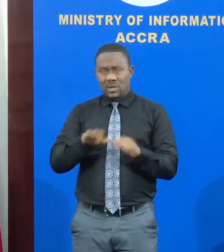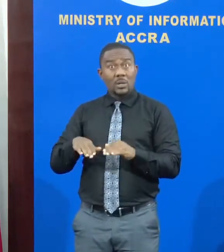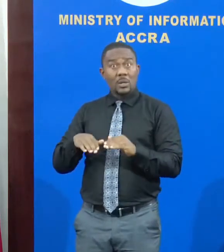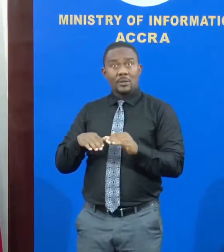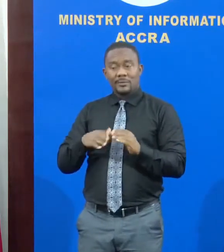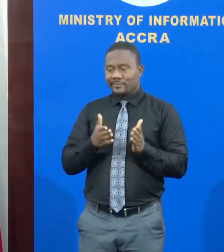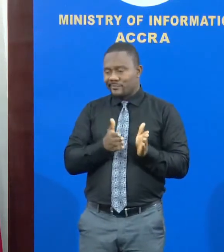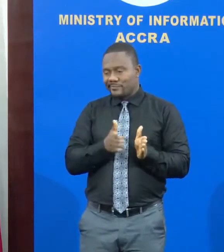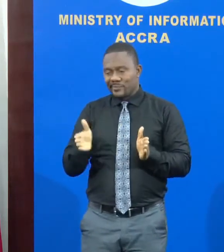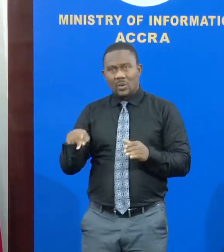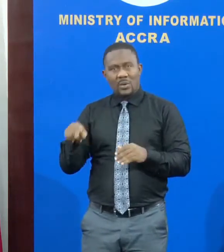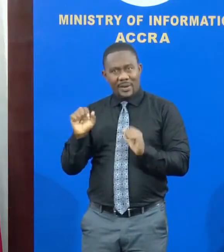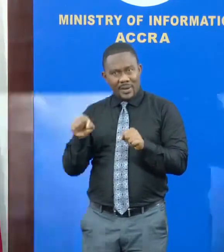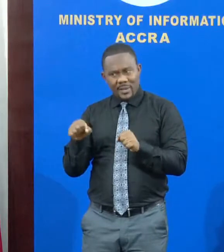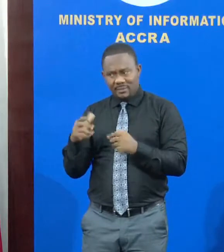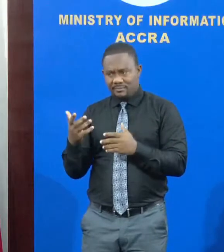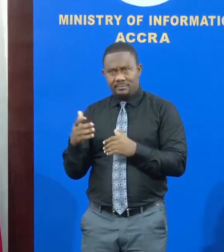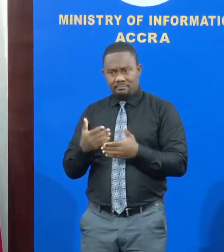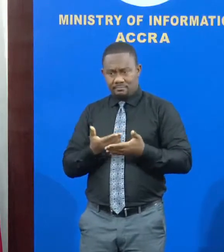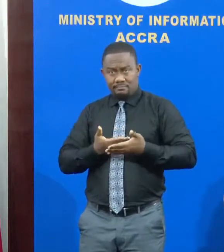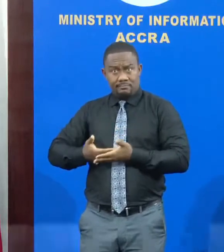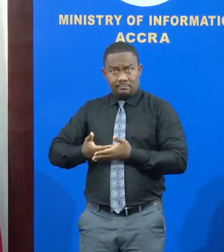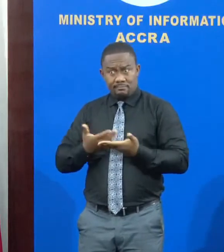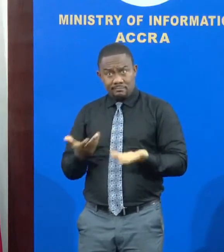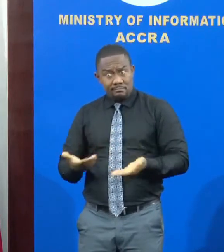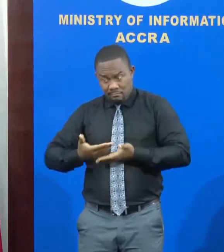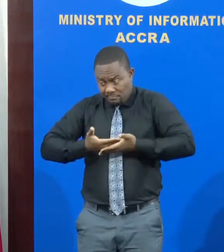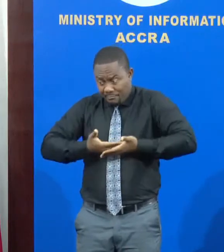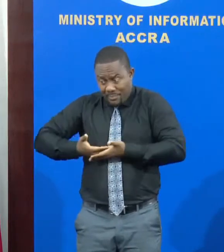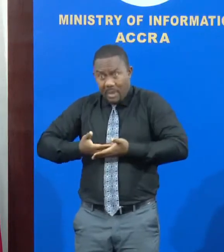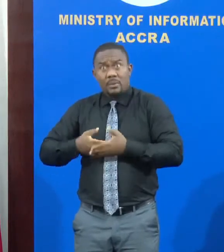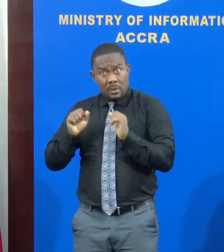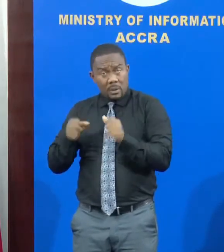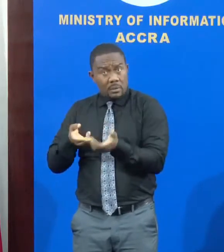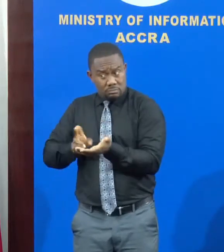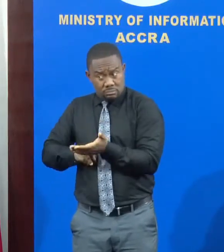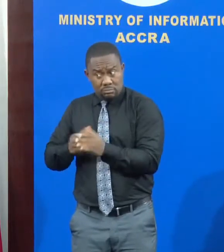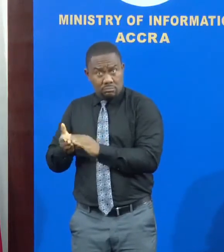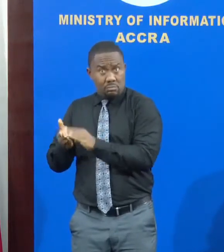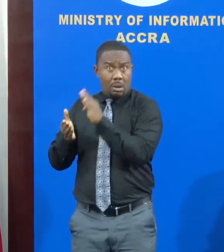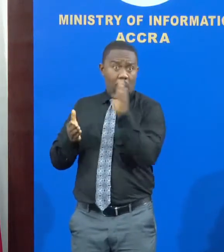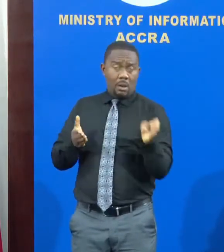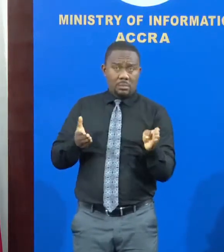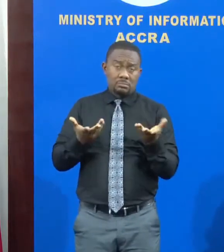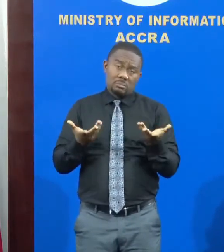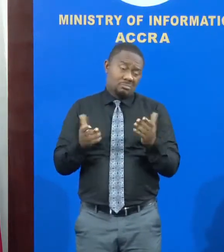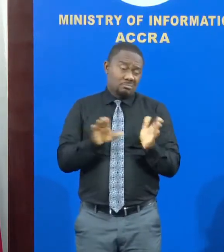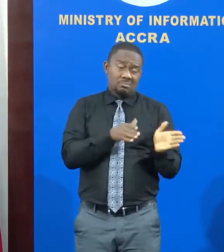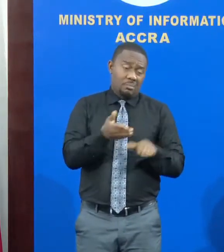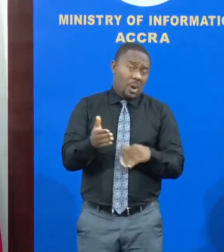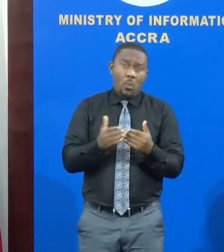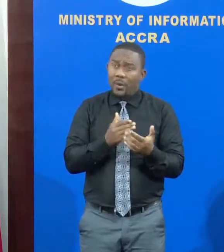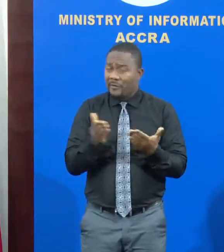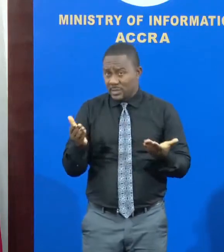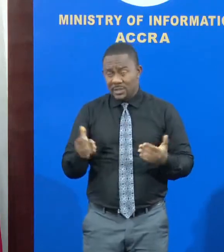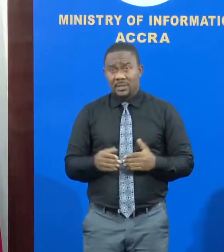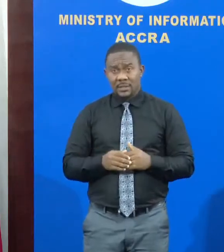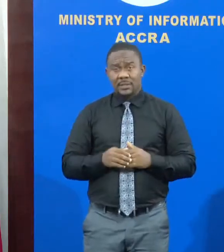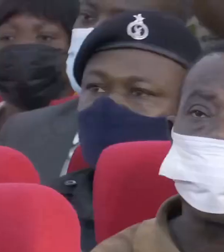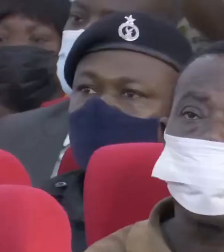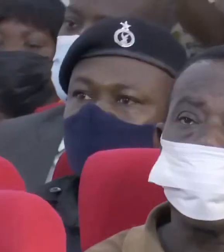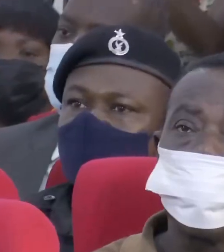to register children from birth to infinity. It also removed certain